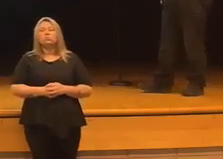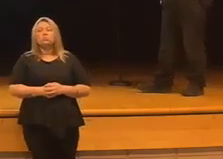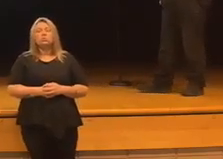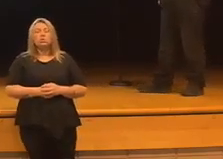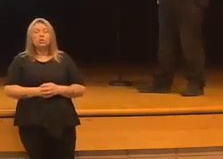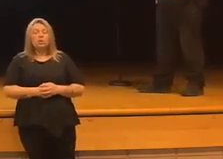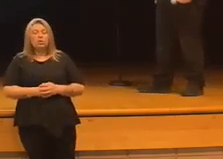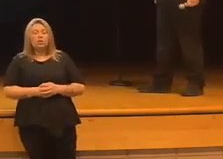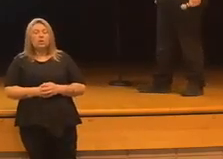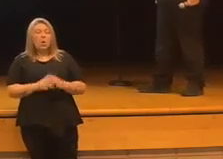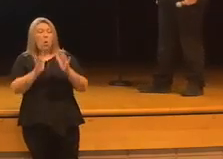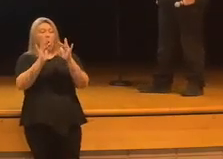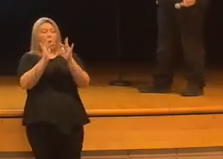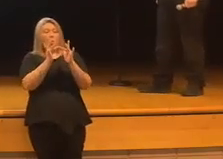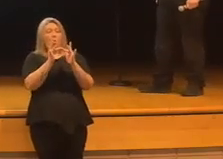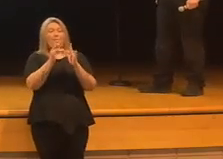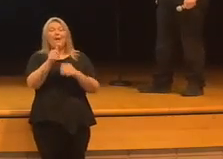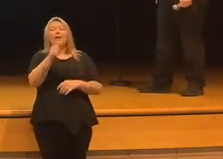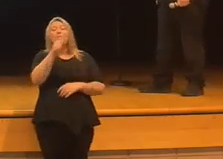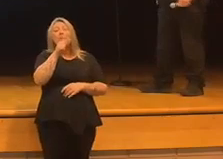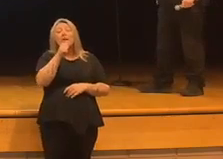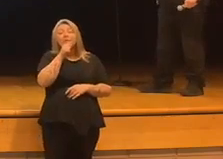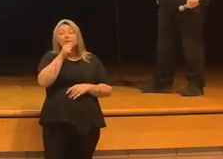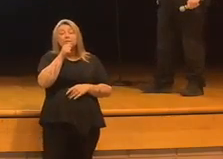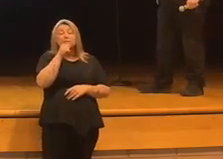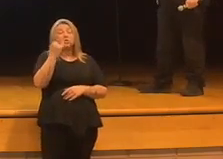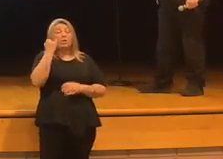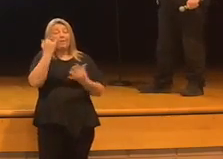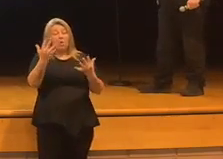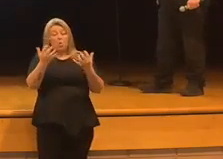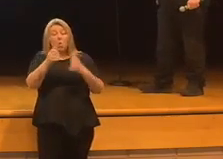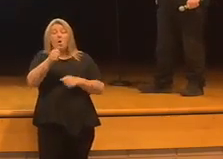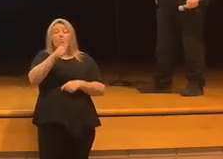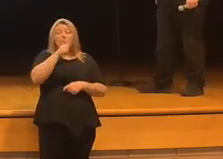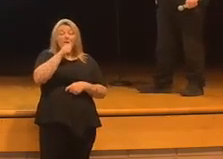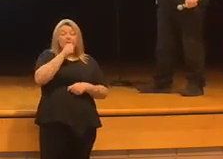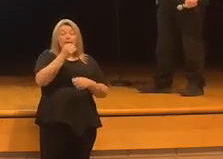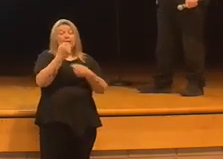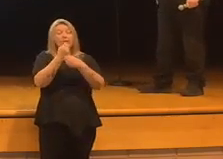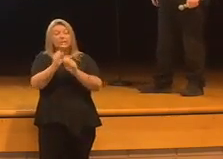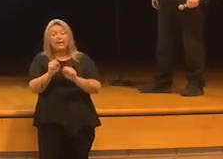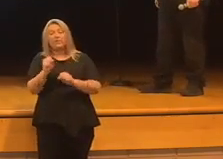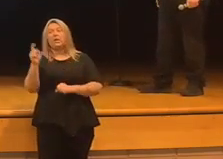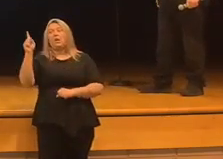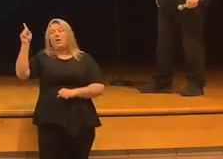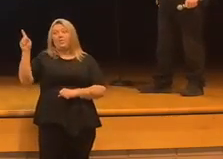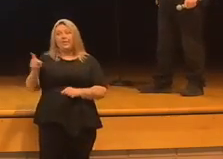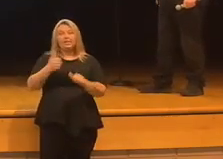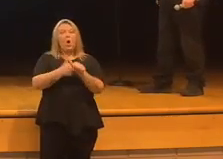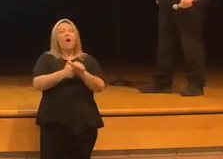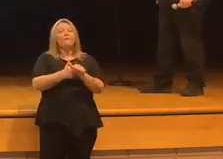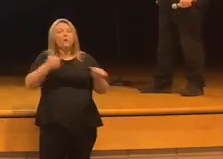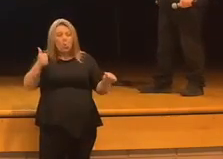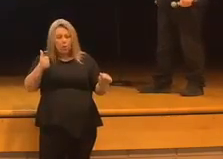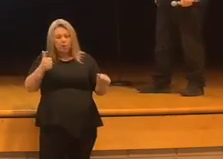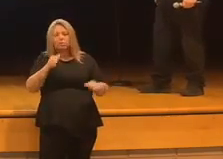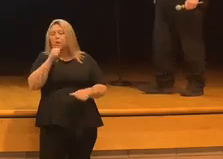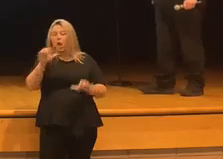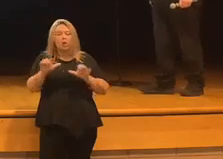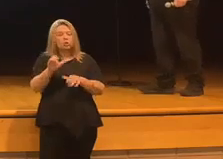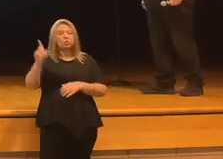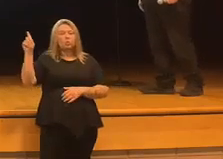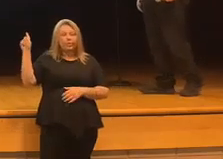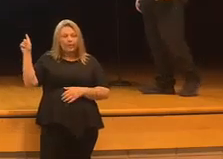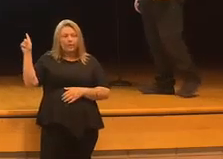So your online privacy. So to maintain privacy and safety, avoid these. So these are the ones you want to avoid. Having